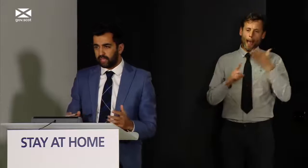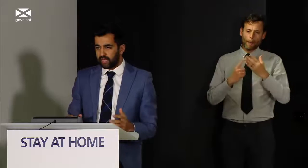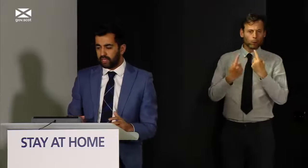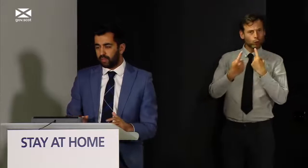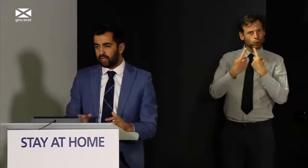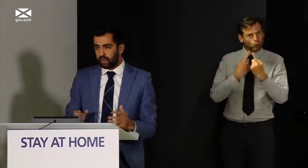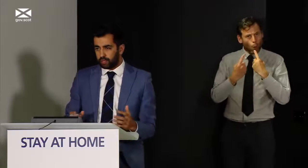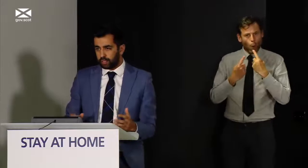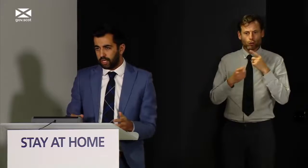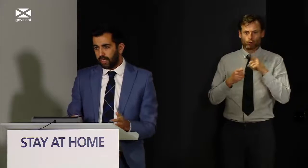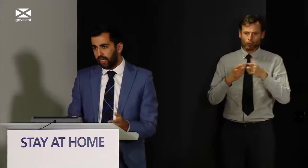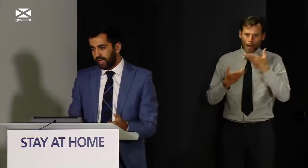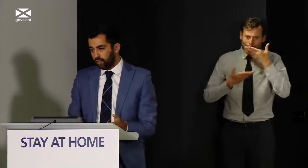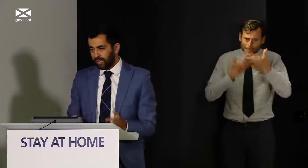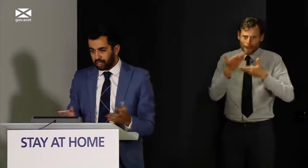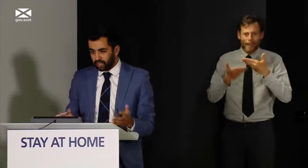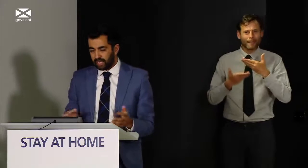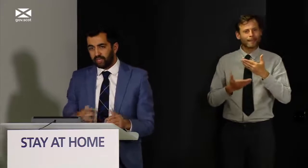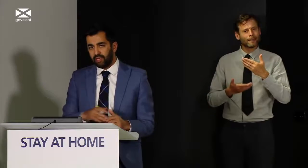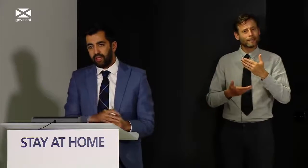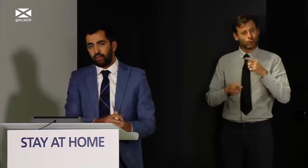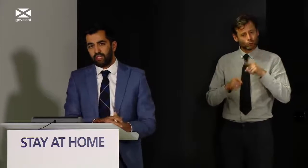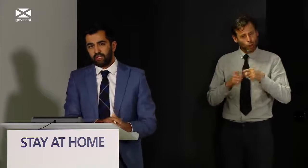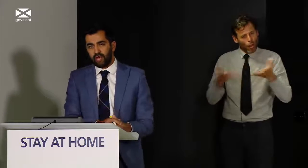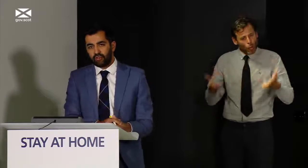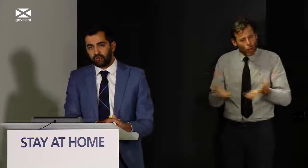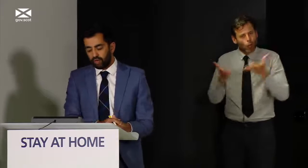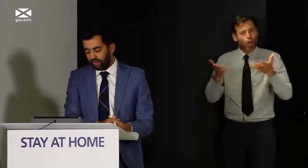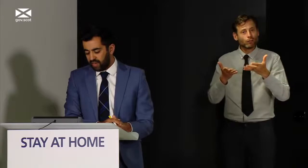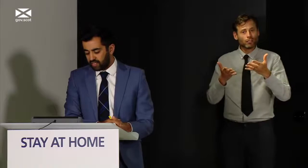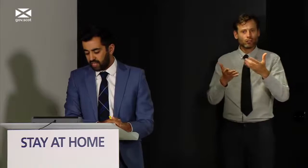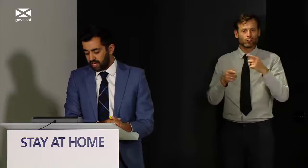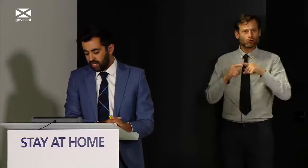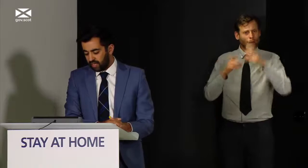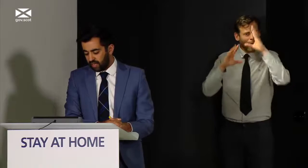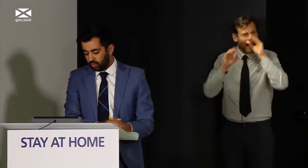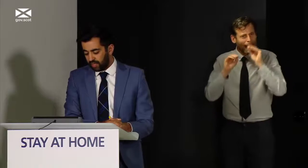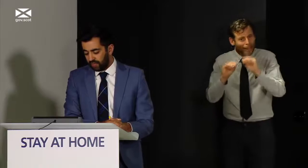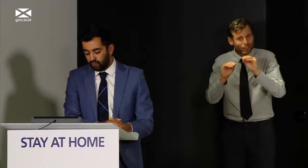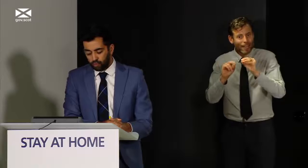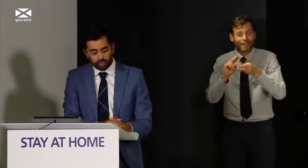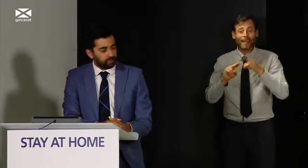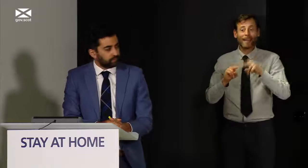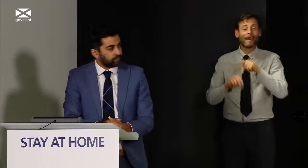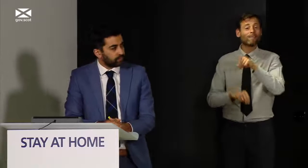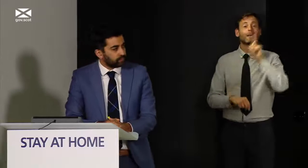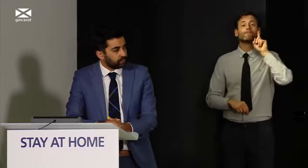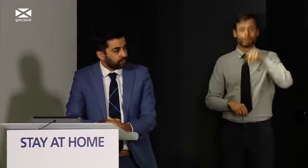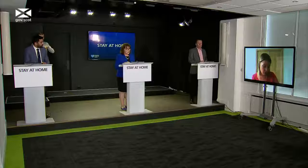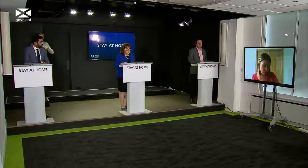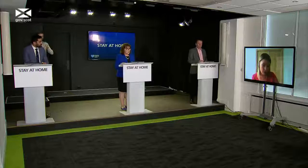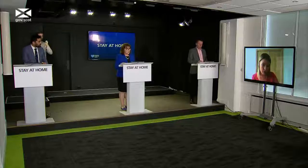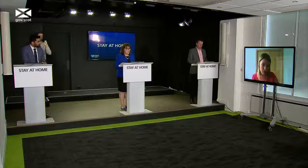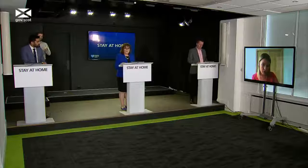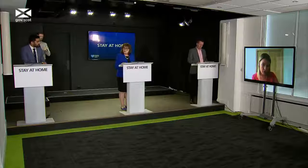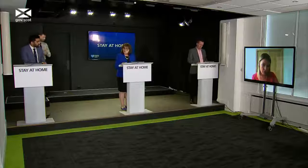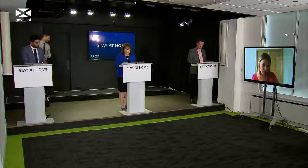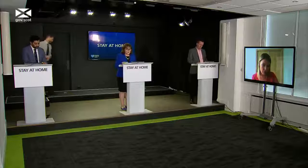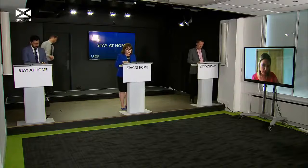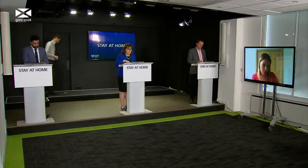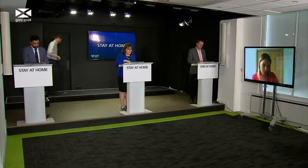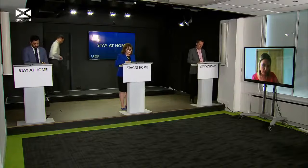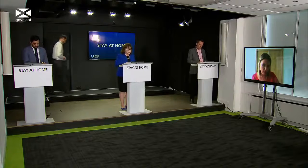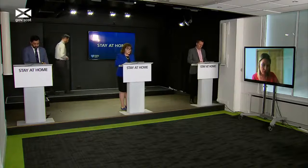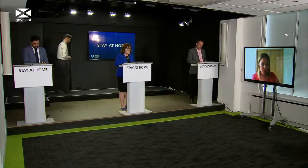they will explain, they will encourage, they will educate, and only as a last resort, if necessary, they will then enforce. Thanks very